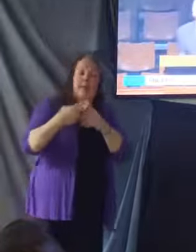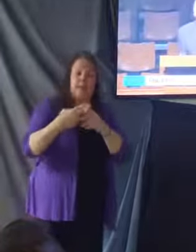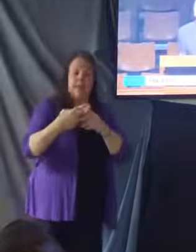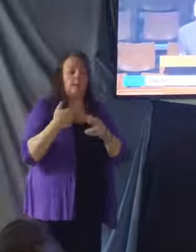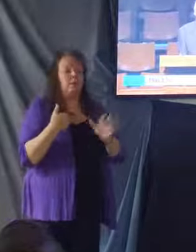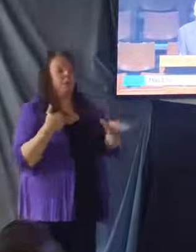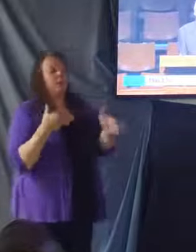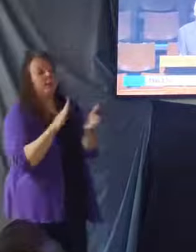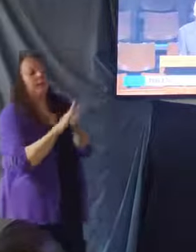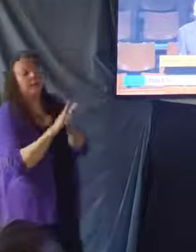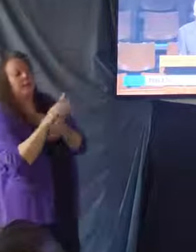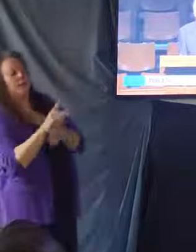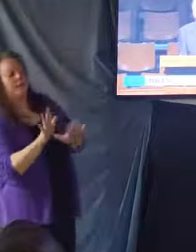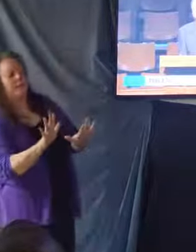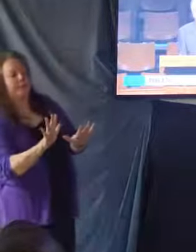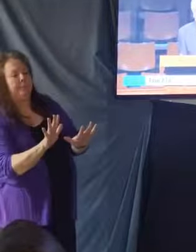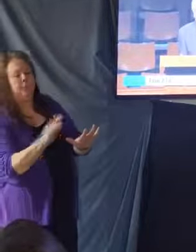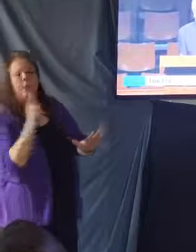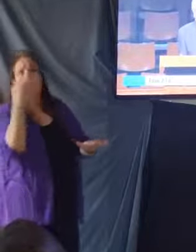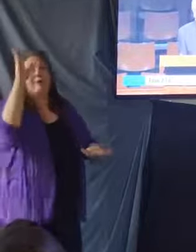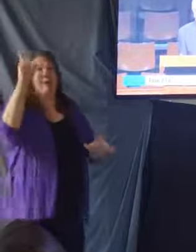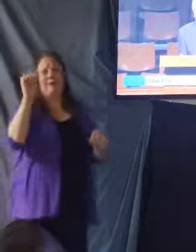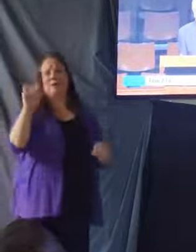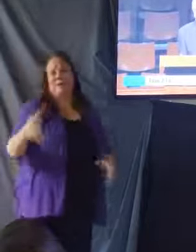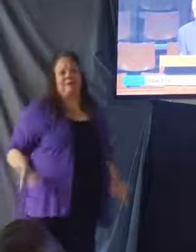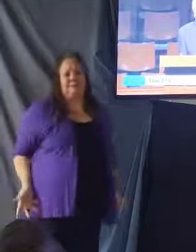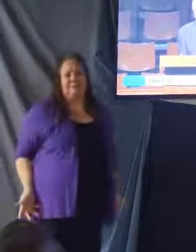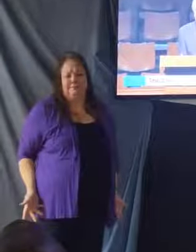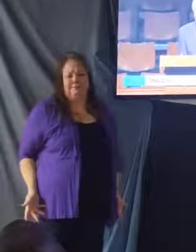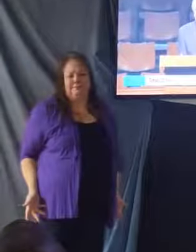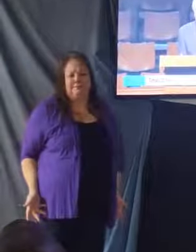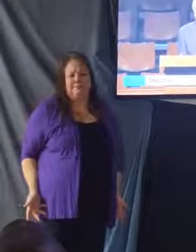people's wives. Only God can do that.